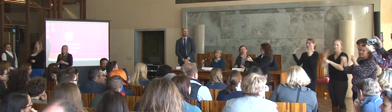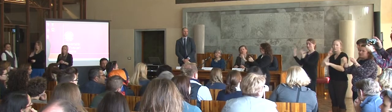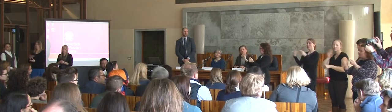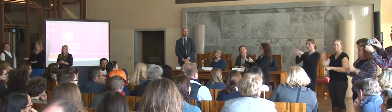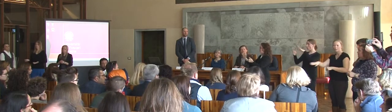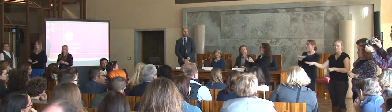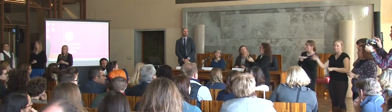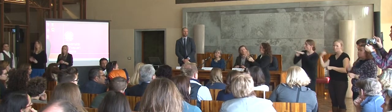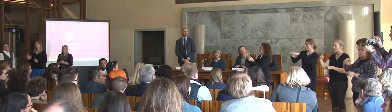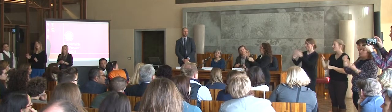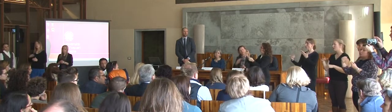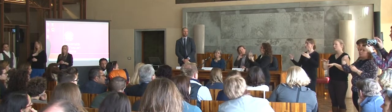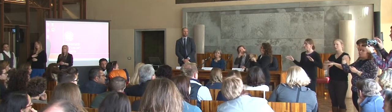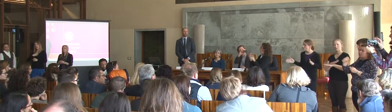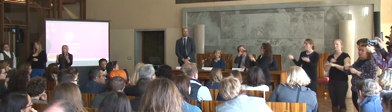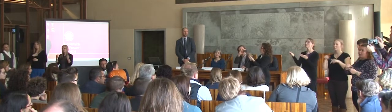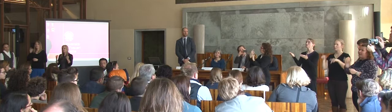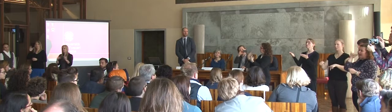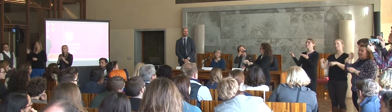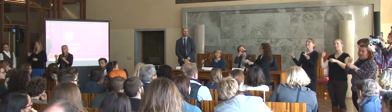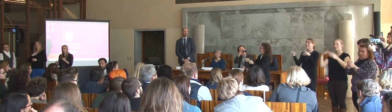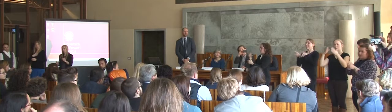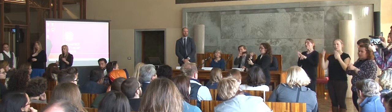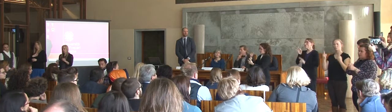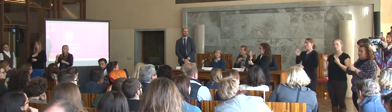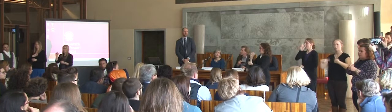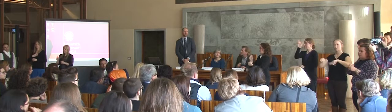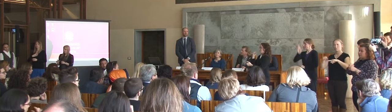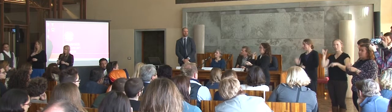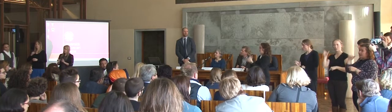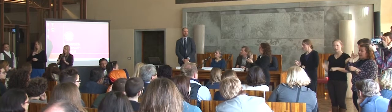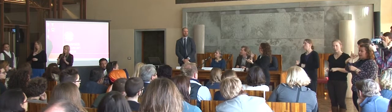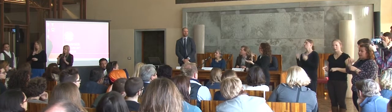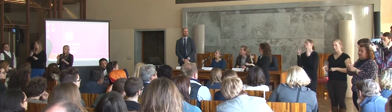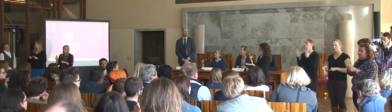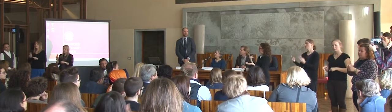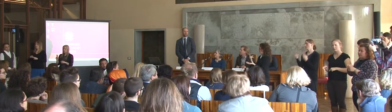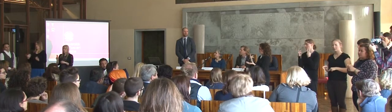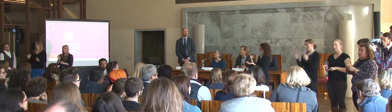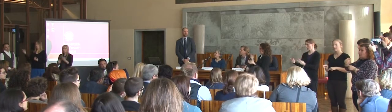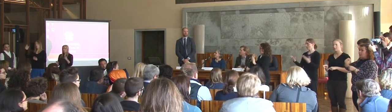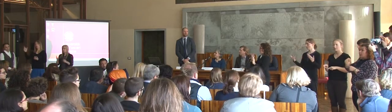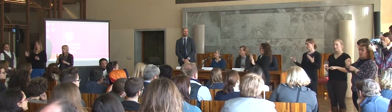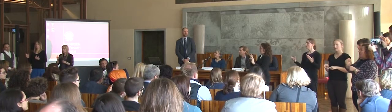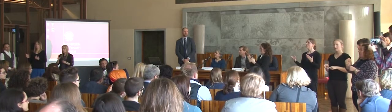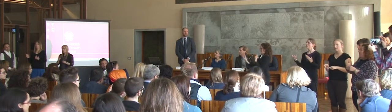And this is very important for Italy, as Italy at the present